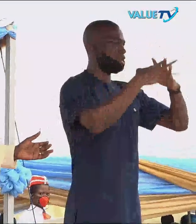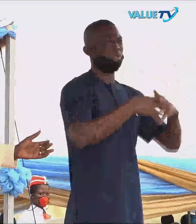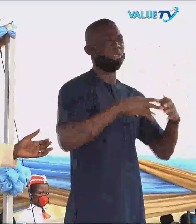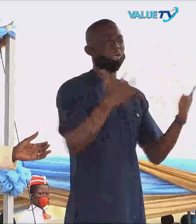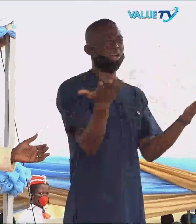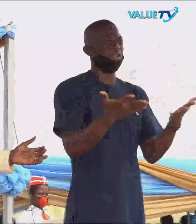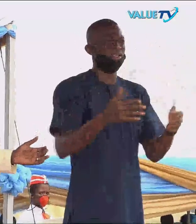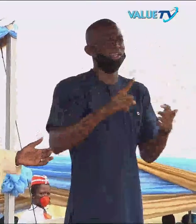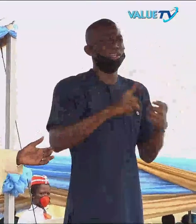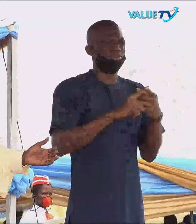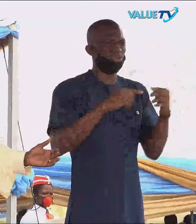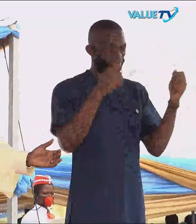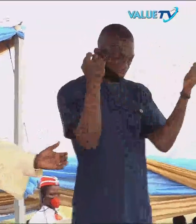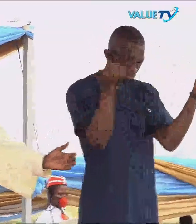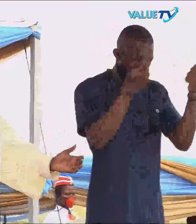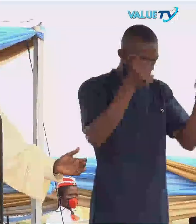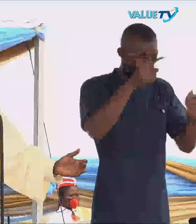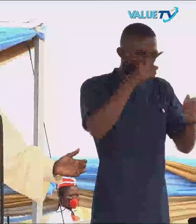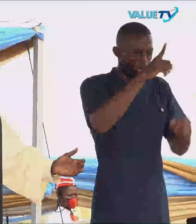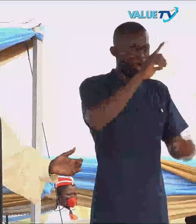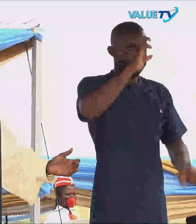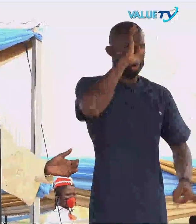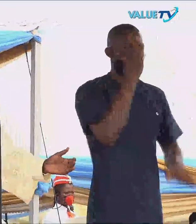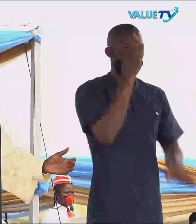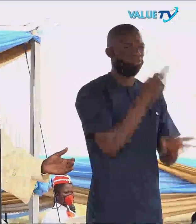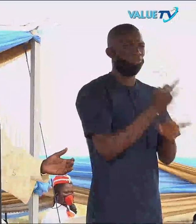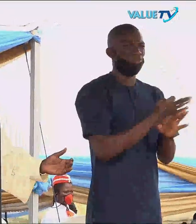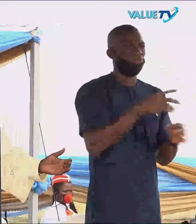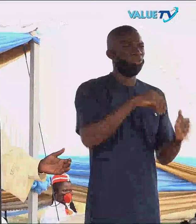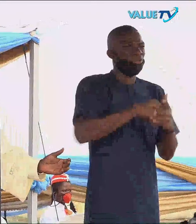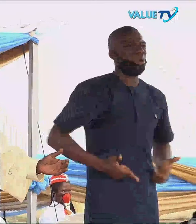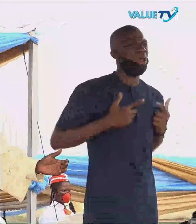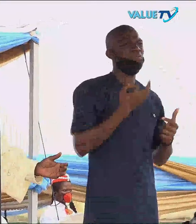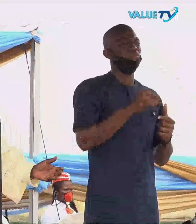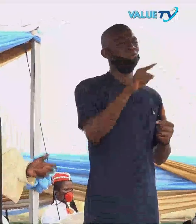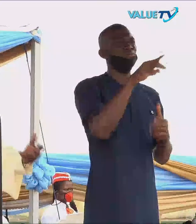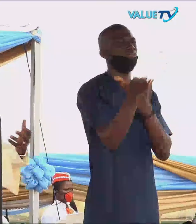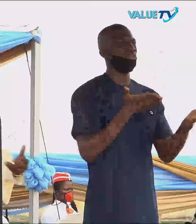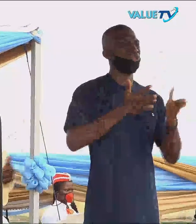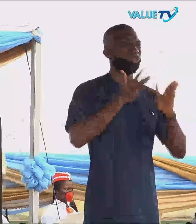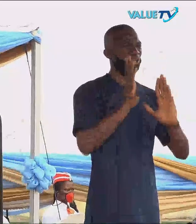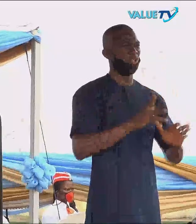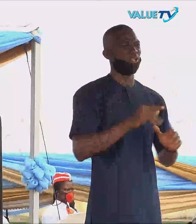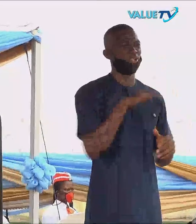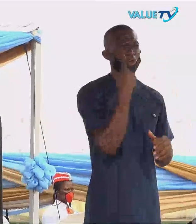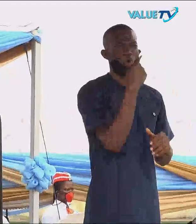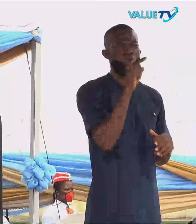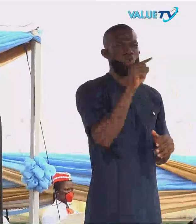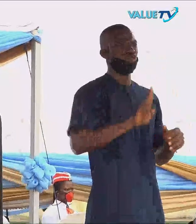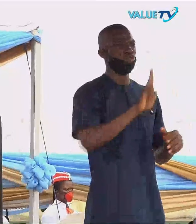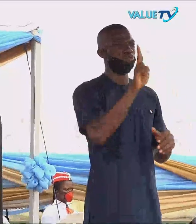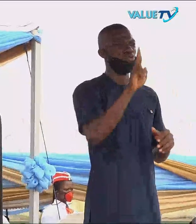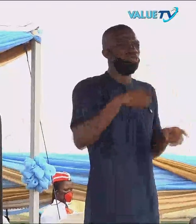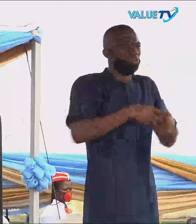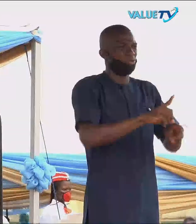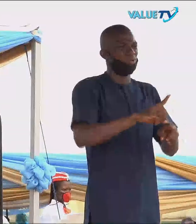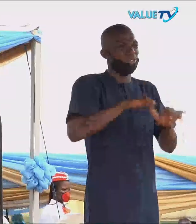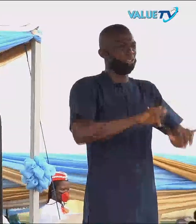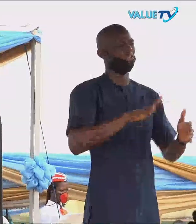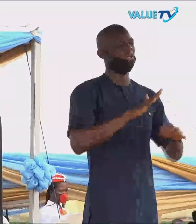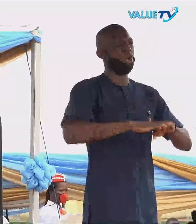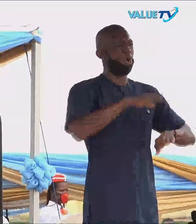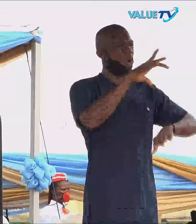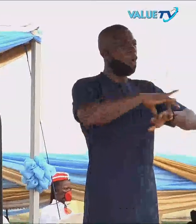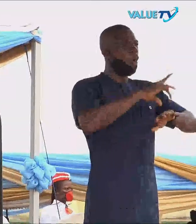to celebrate your faithfulness in the life of your servant, whom you have used during his stay on earth, until